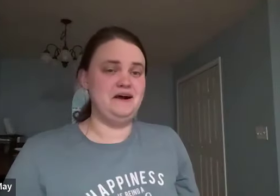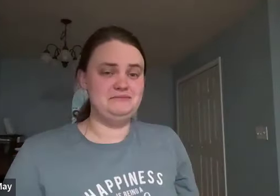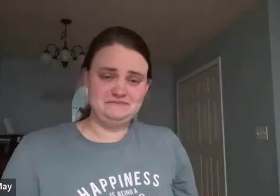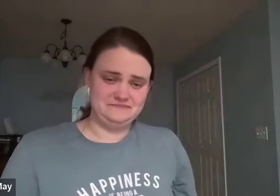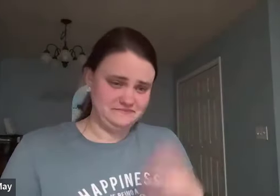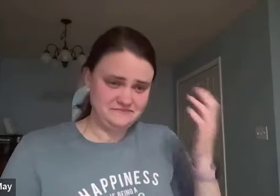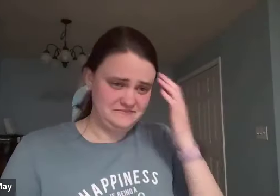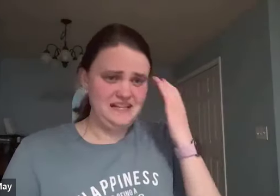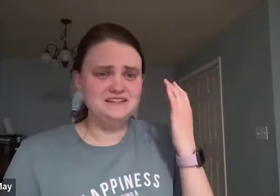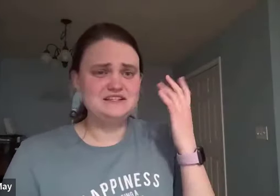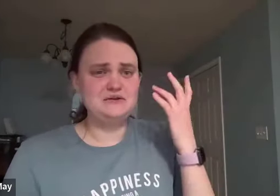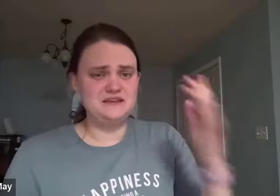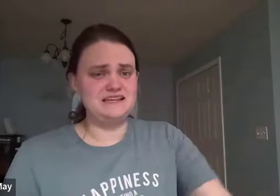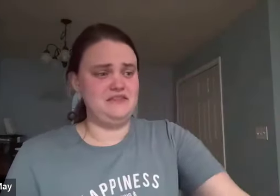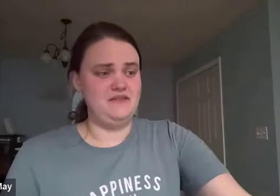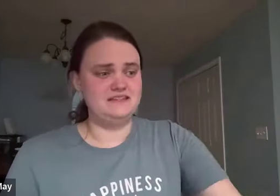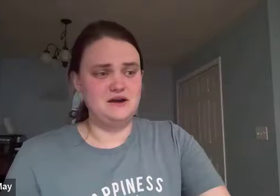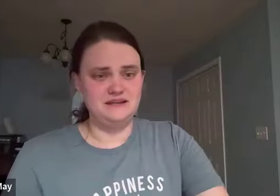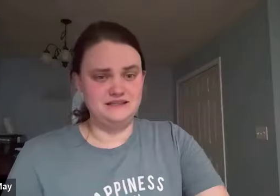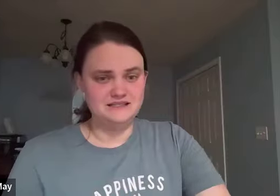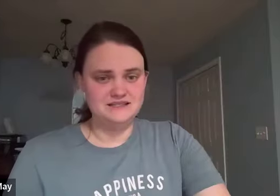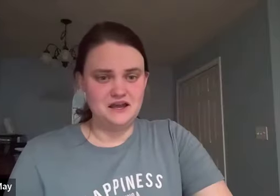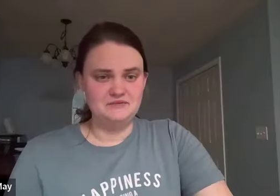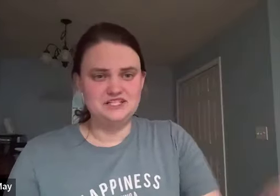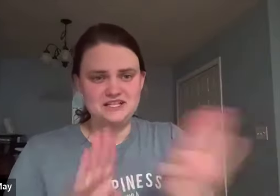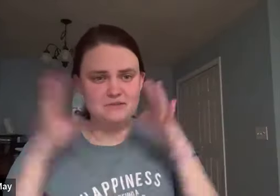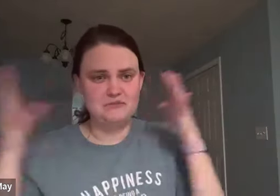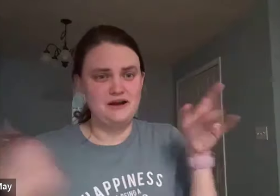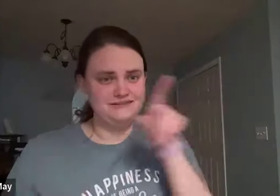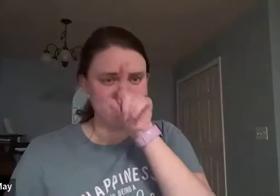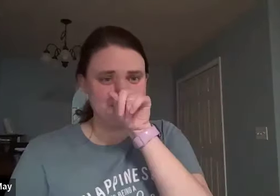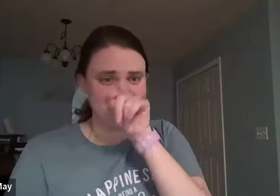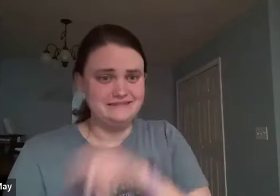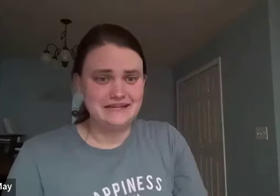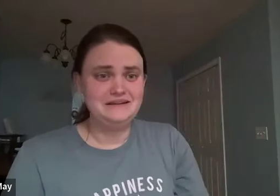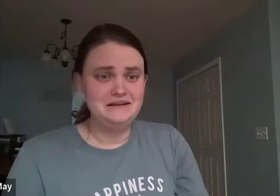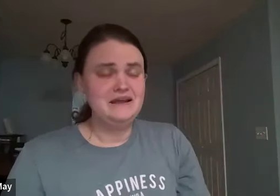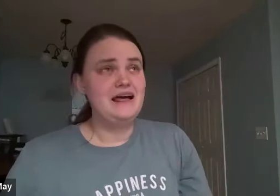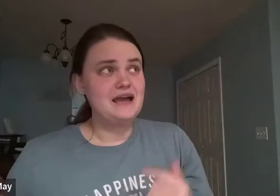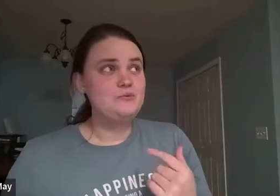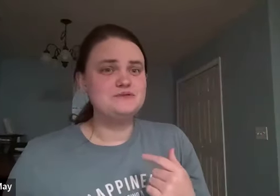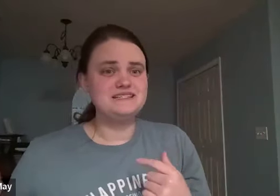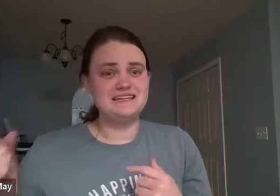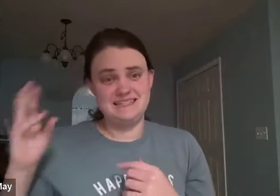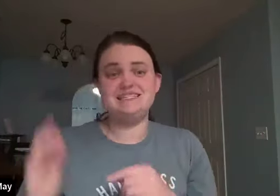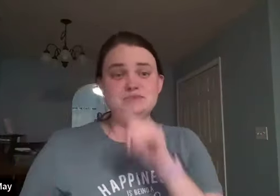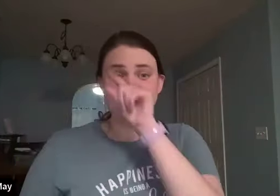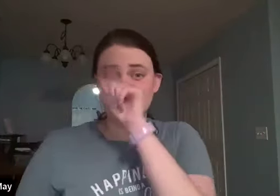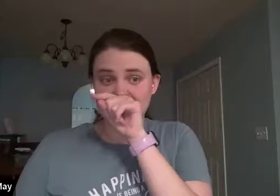And so things like that, that's how it is. It's just kind of a broad chicken. Now, like I almost want to say it's 60%